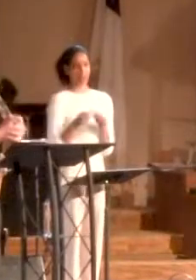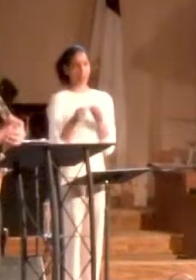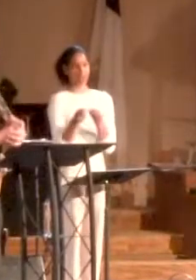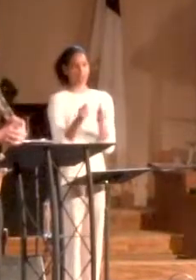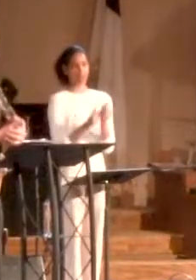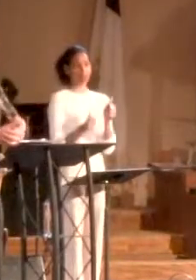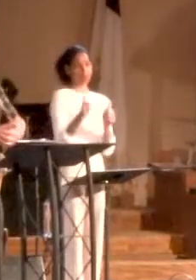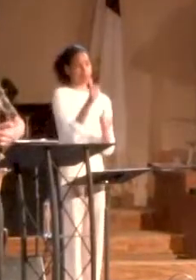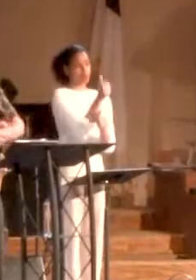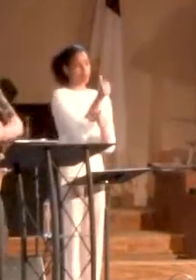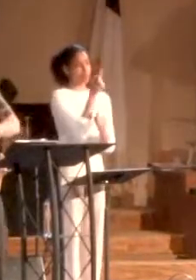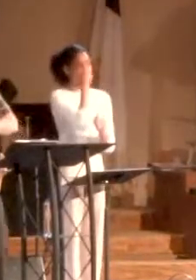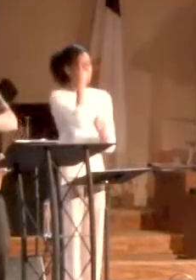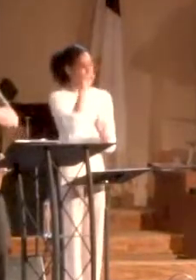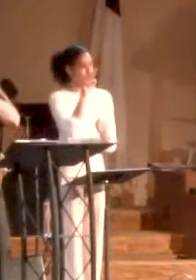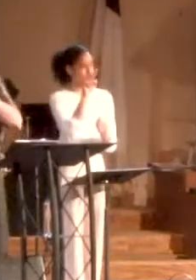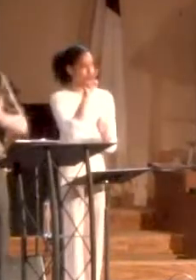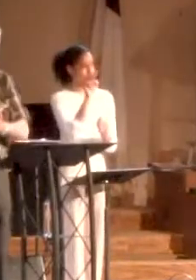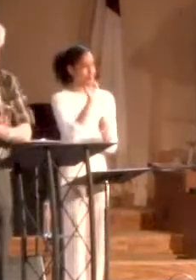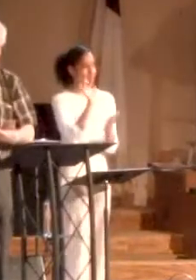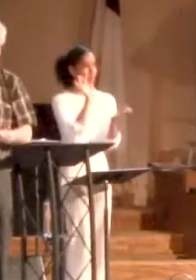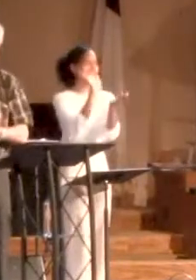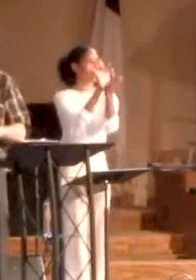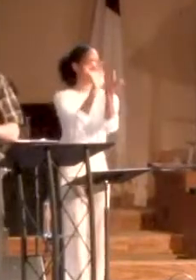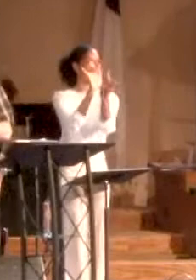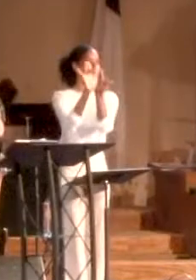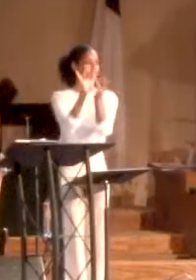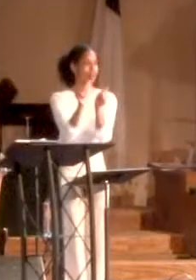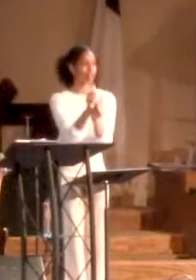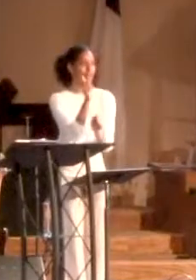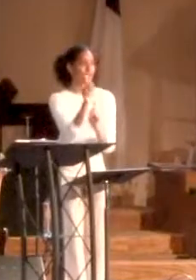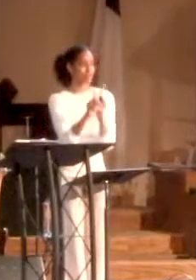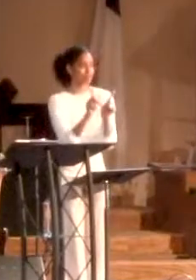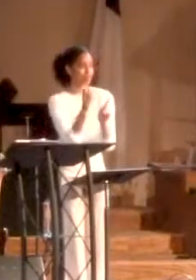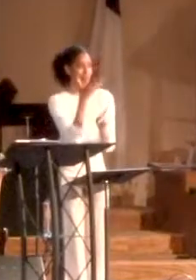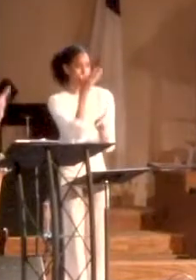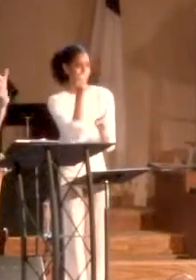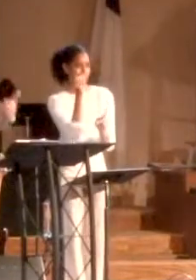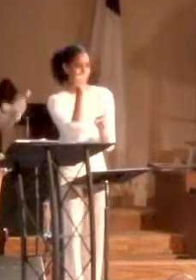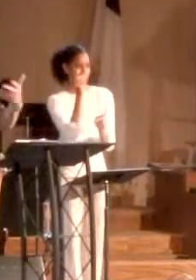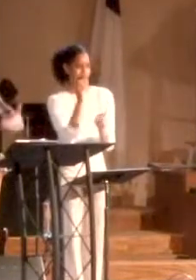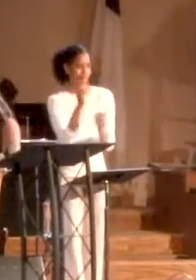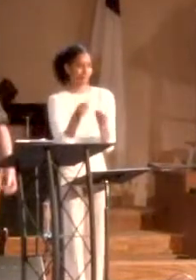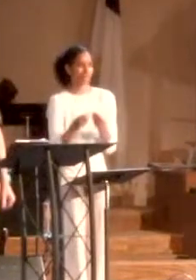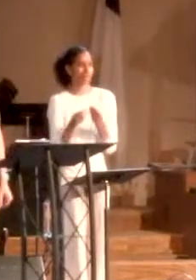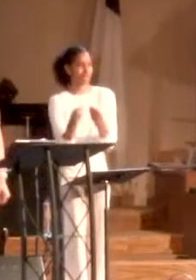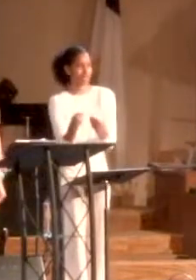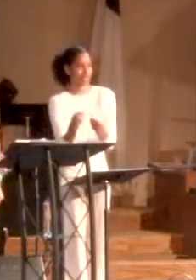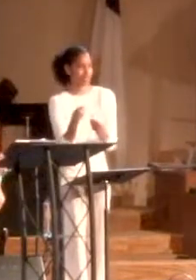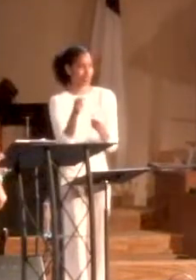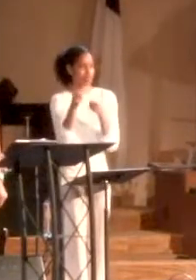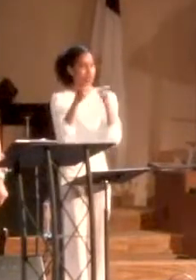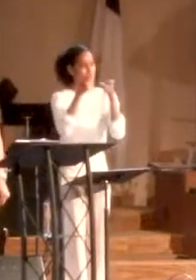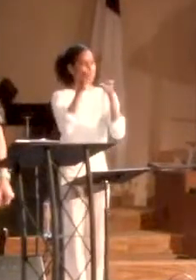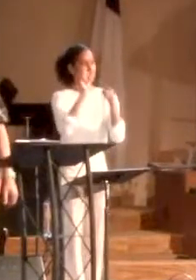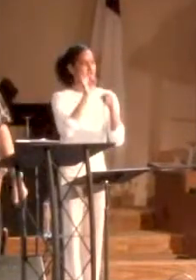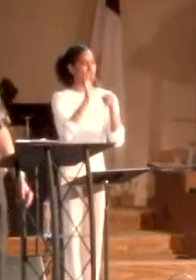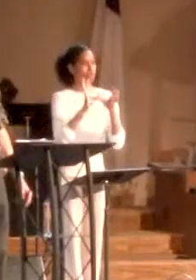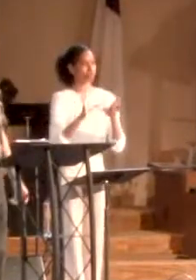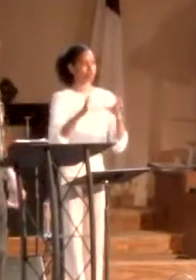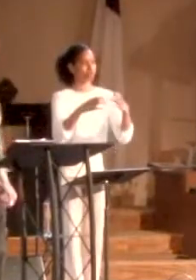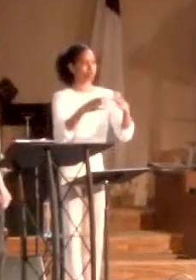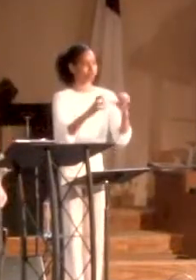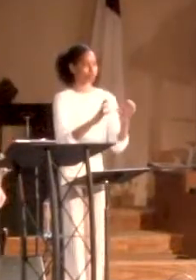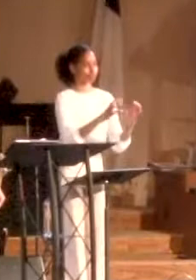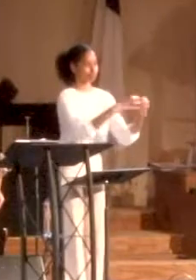assimilation. You know, your brother and sisters who are new to the church, they know best what it feels like to be